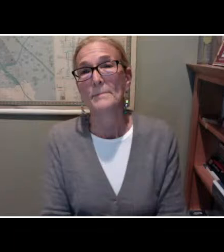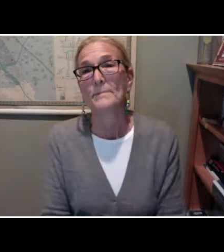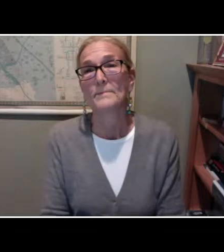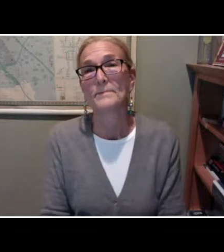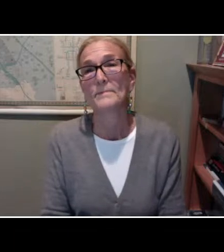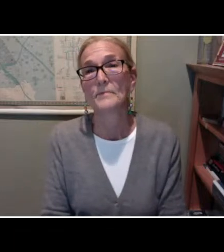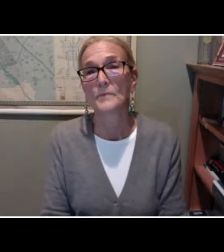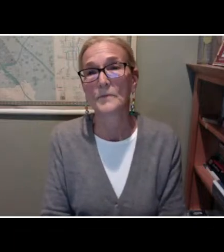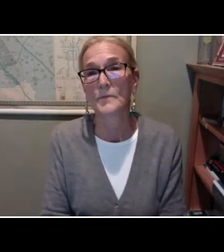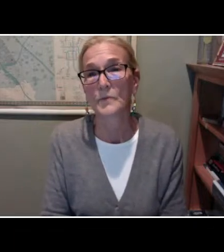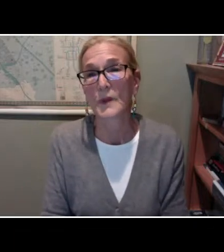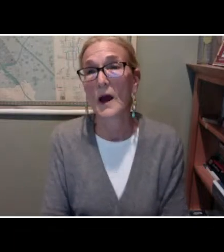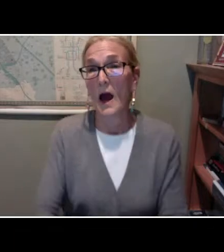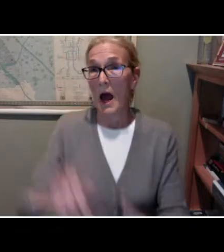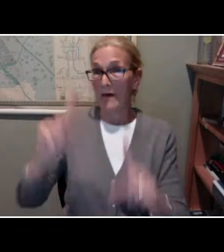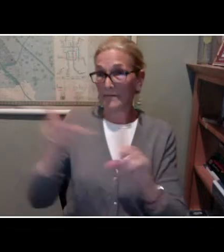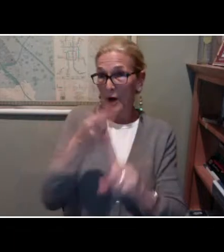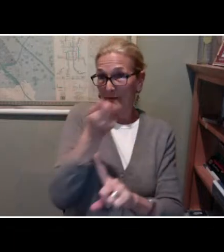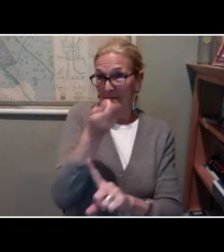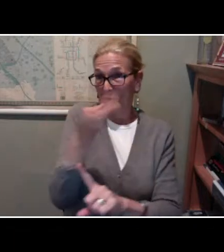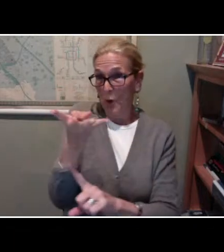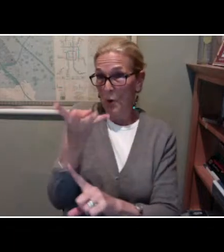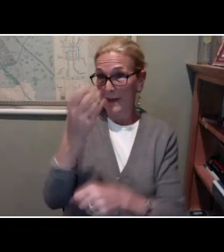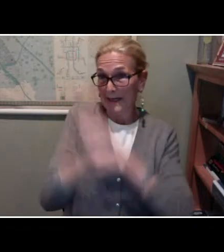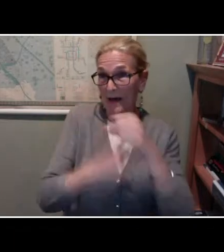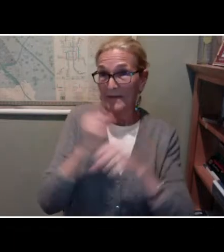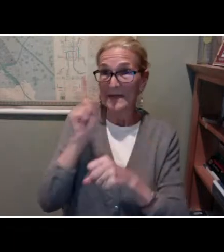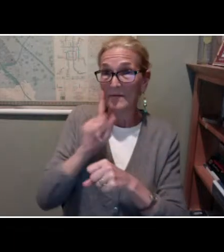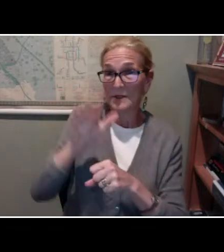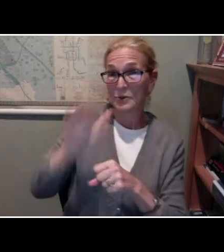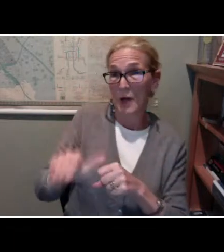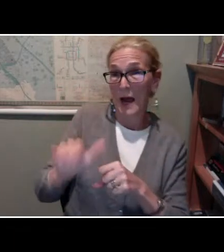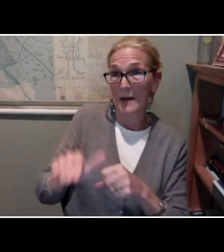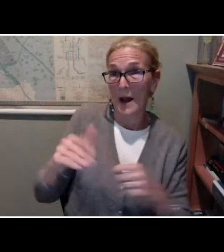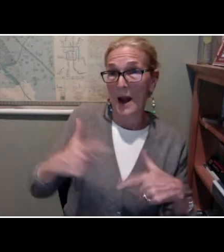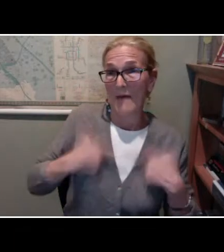using and their goals.